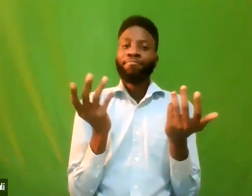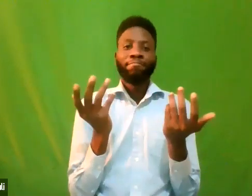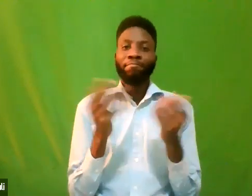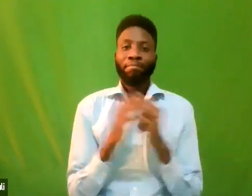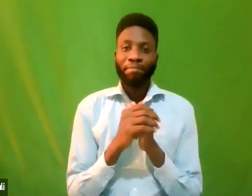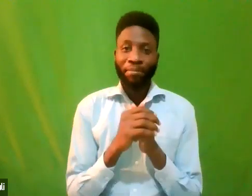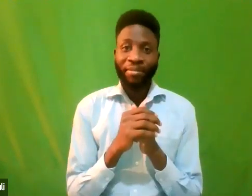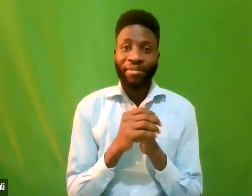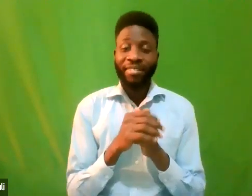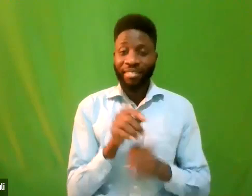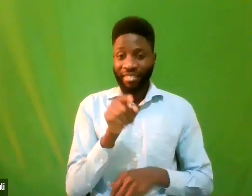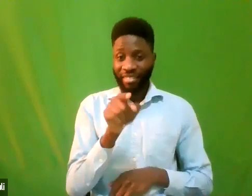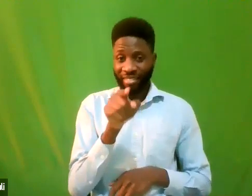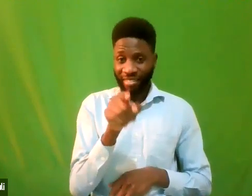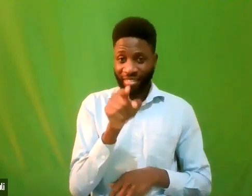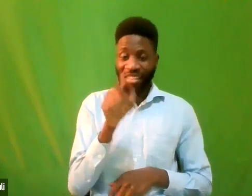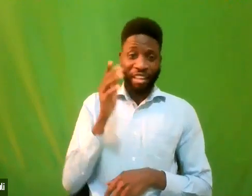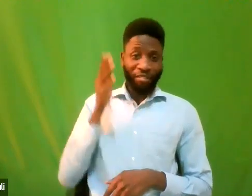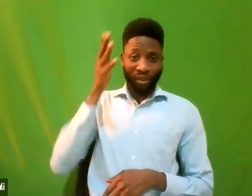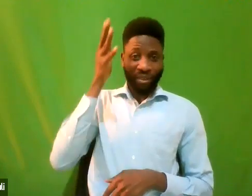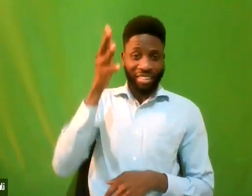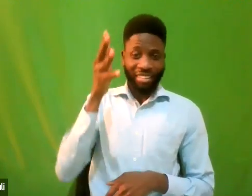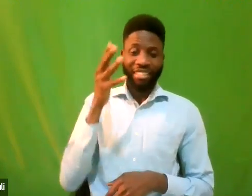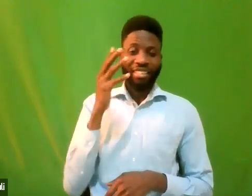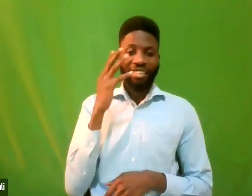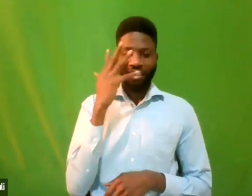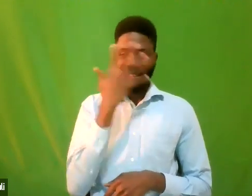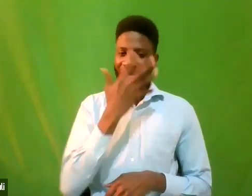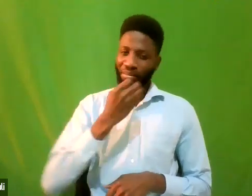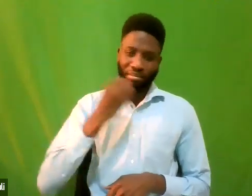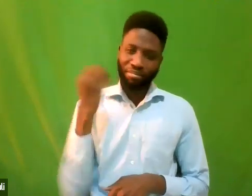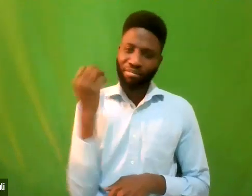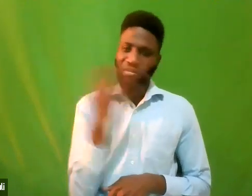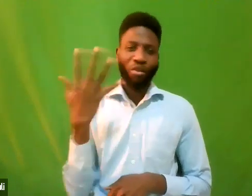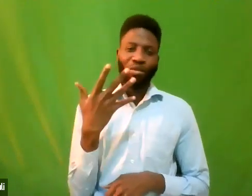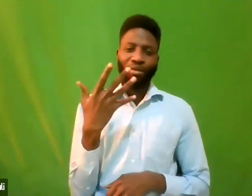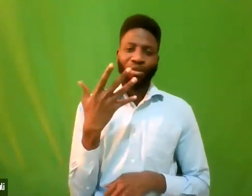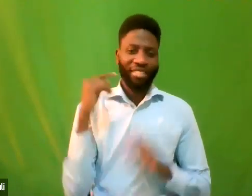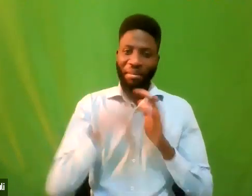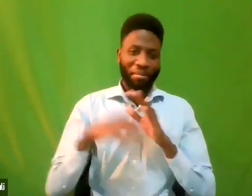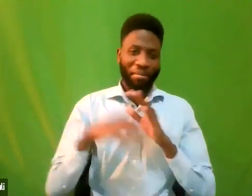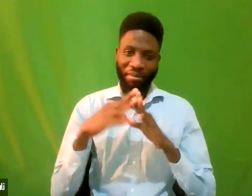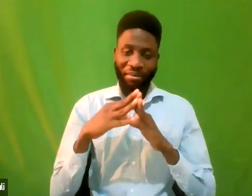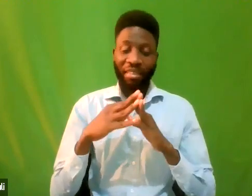The future is very bright and very beautiful. But remember, it's